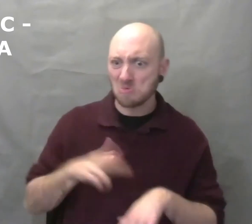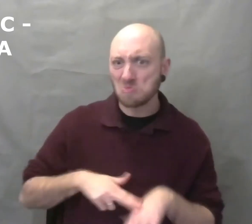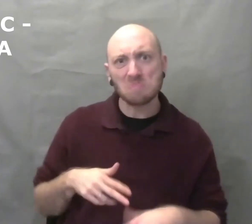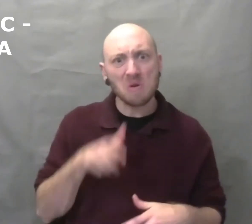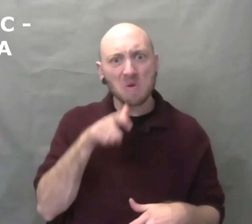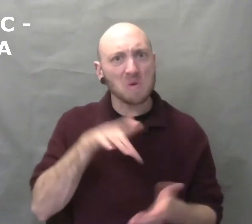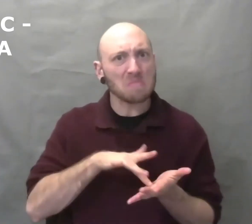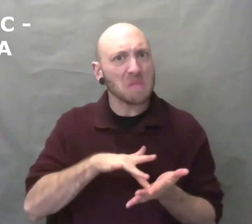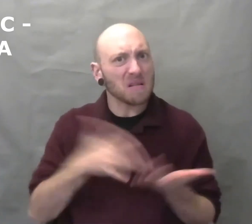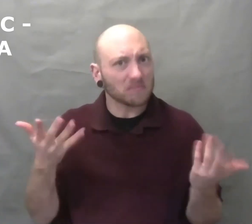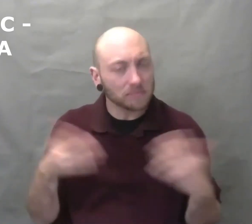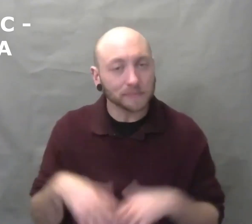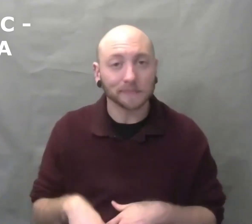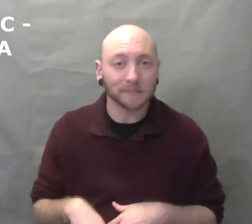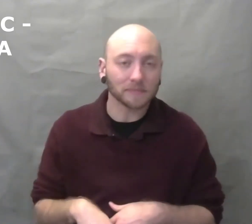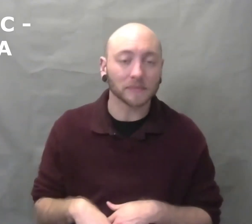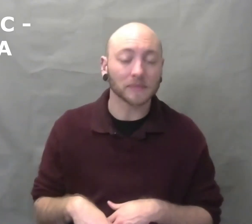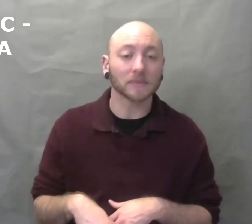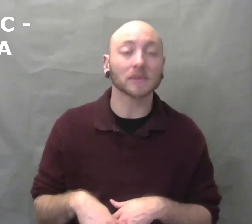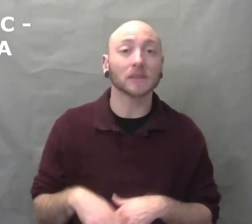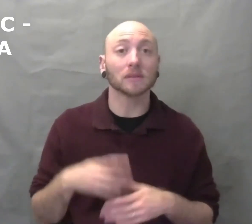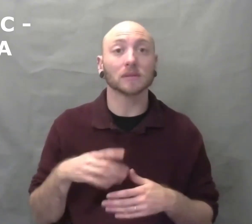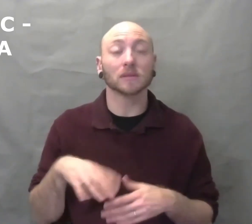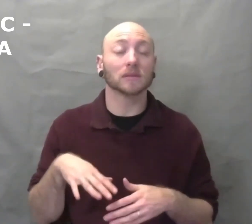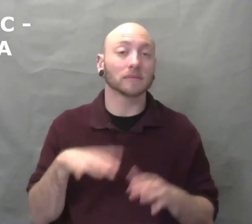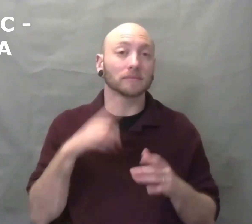off. And they found it with medication. So I went through the whole spectrum with